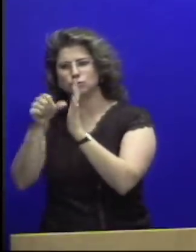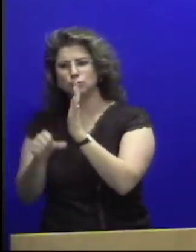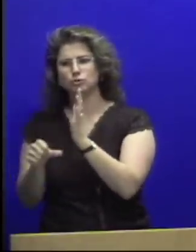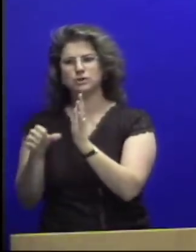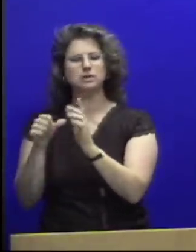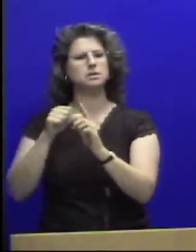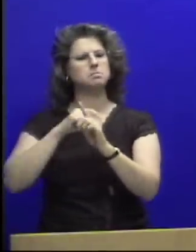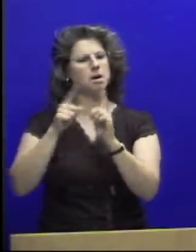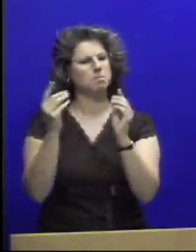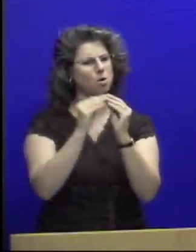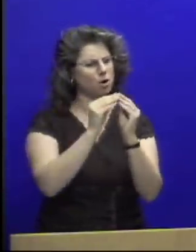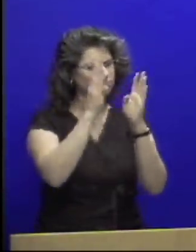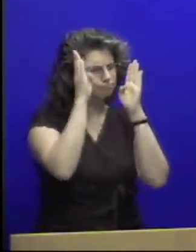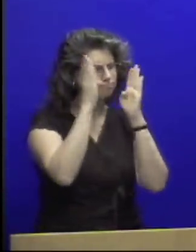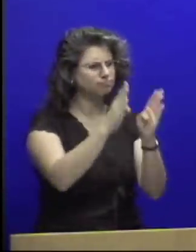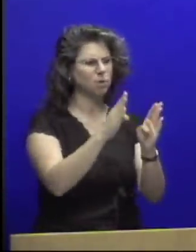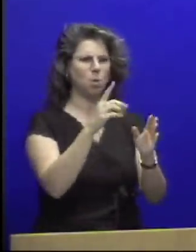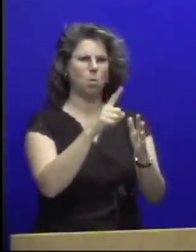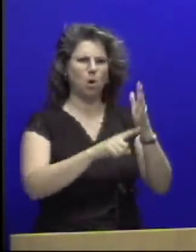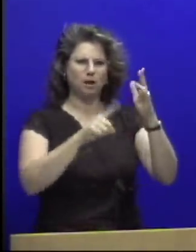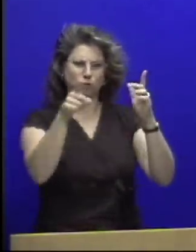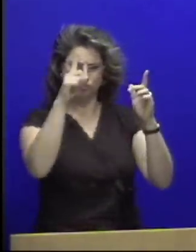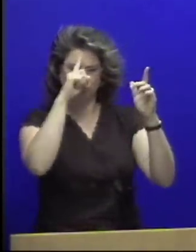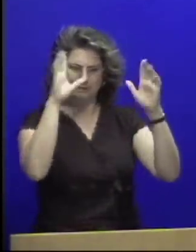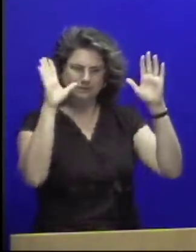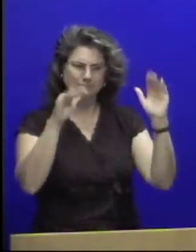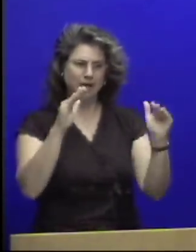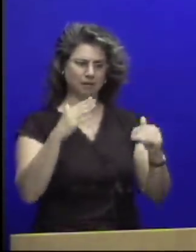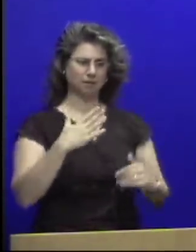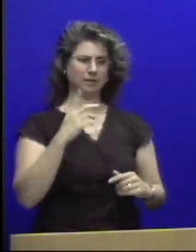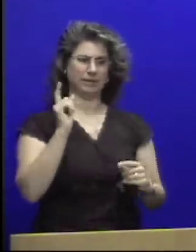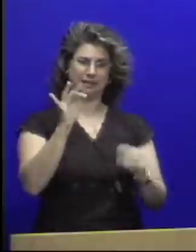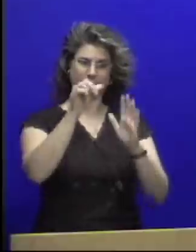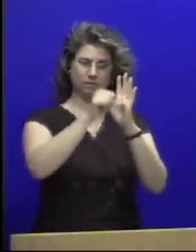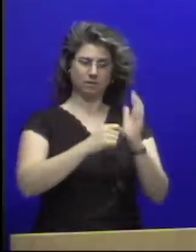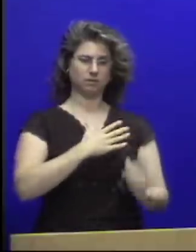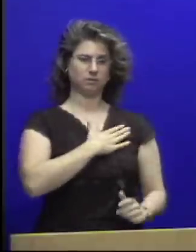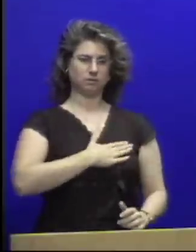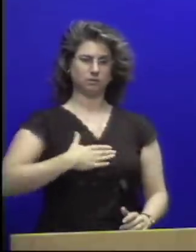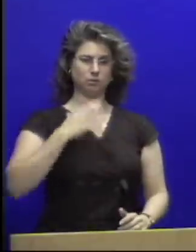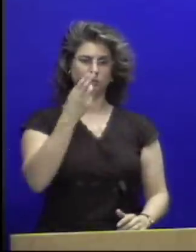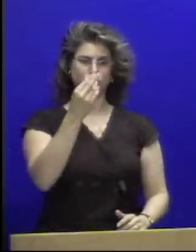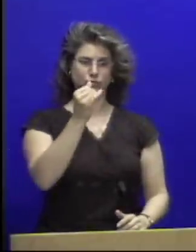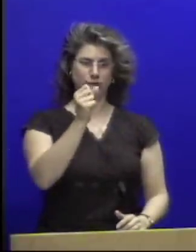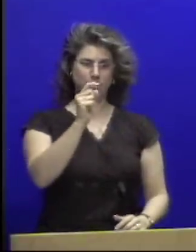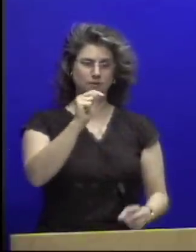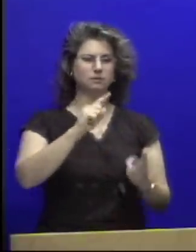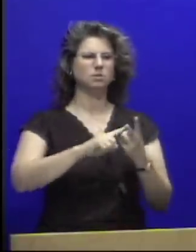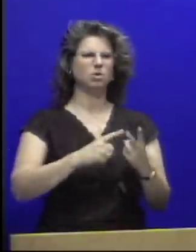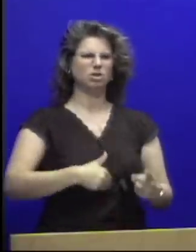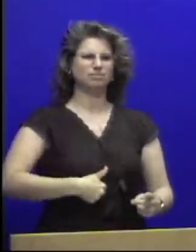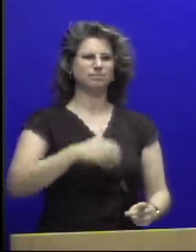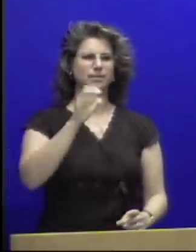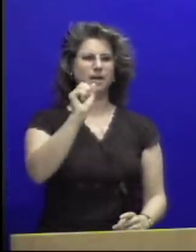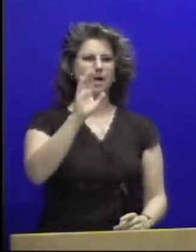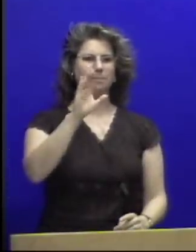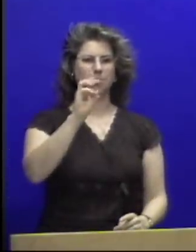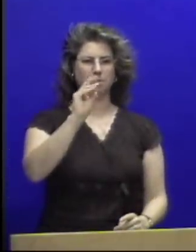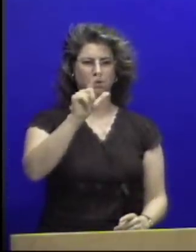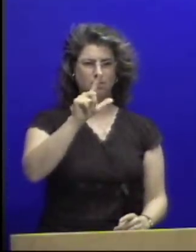before a major operation on your chest or your abdominal cavity that will keep you in the hospital for several days.